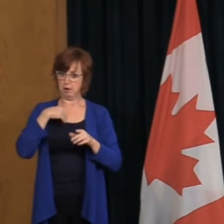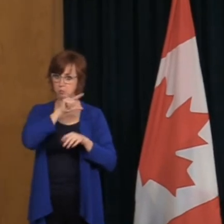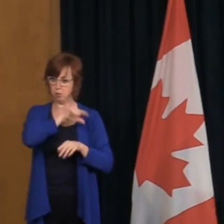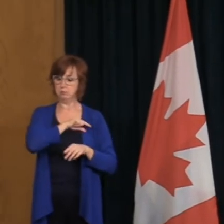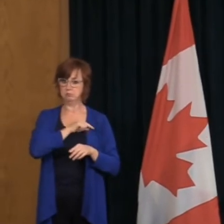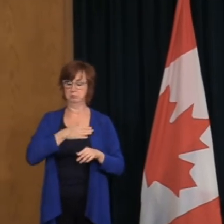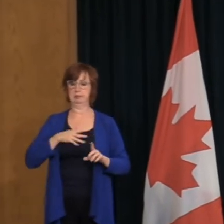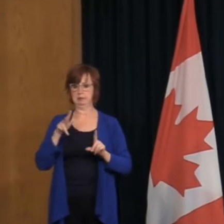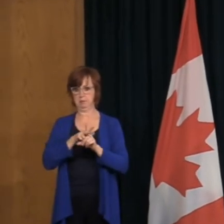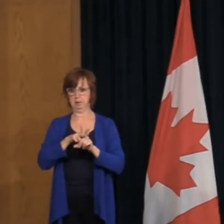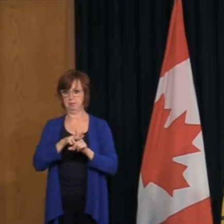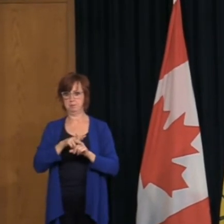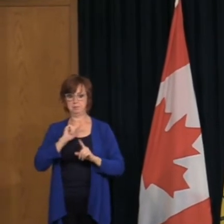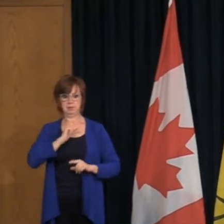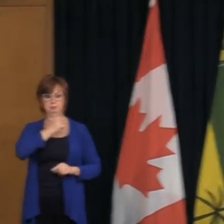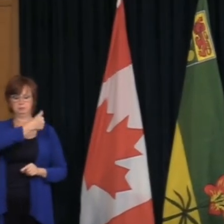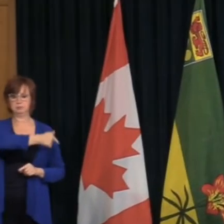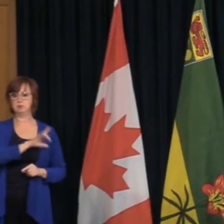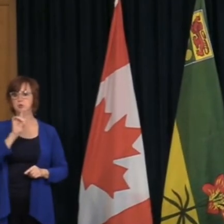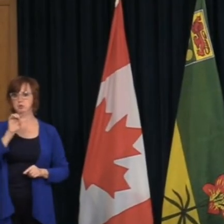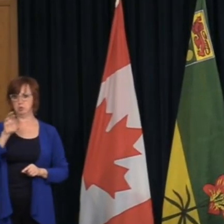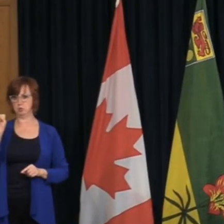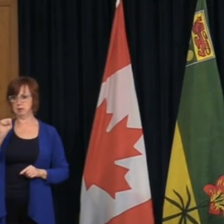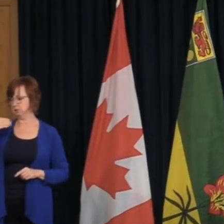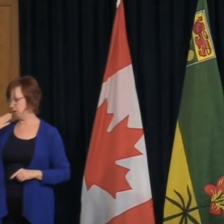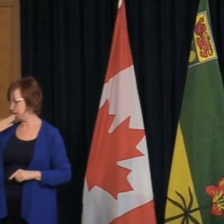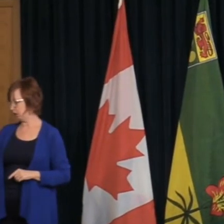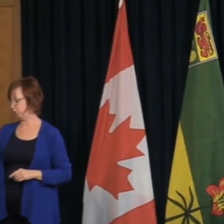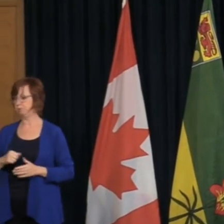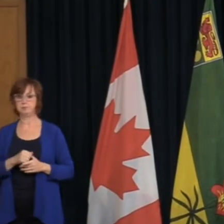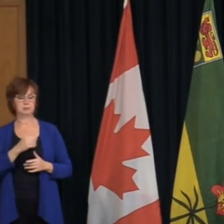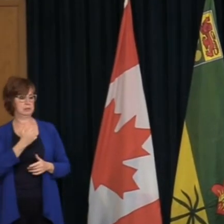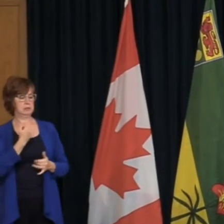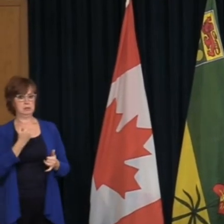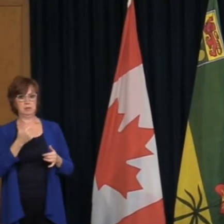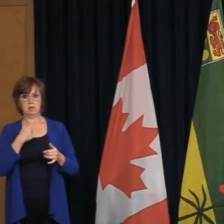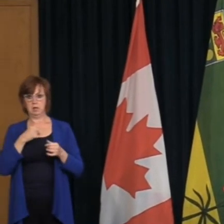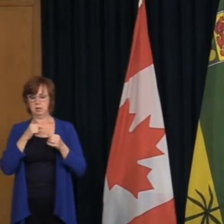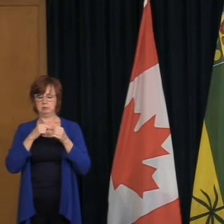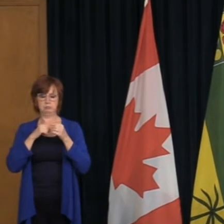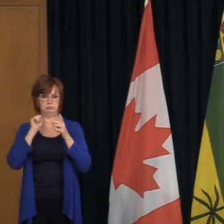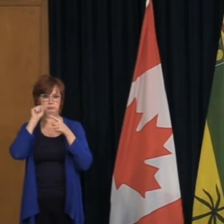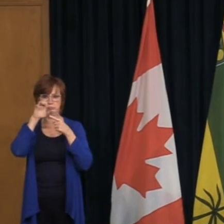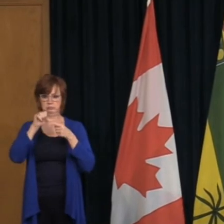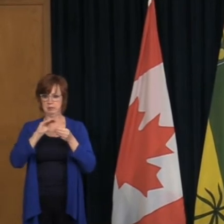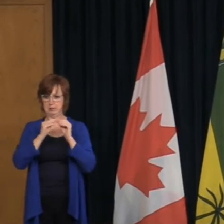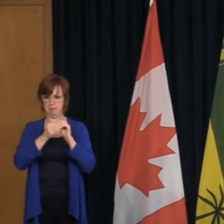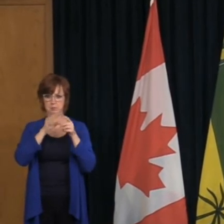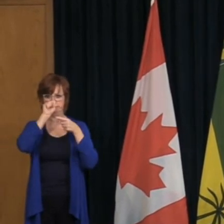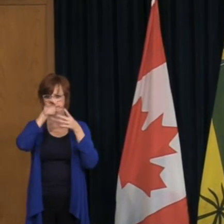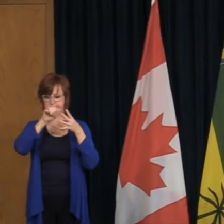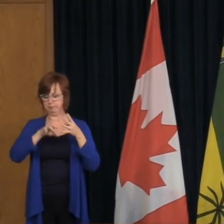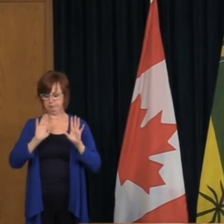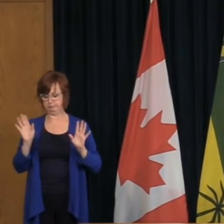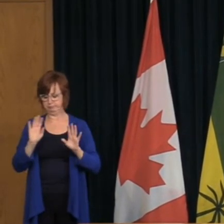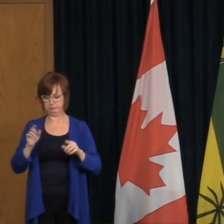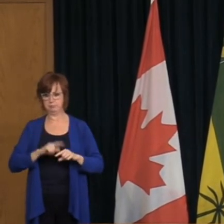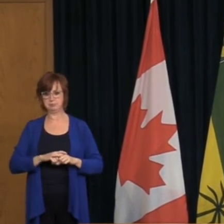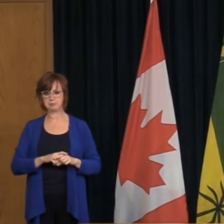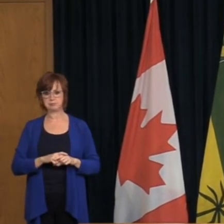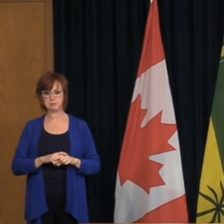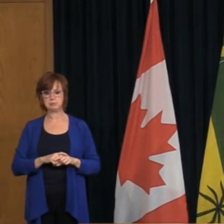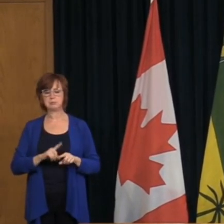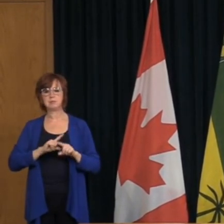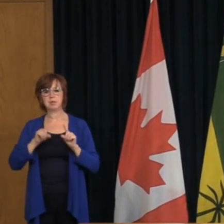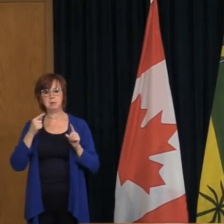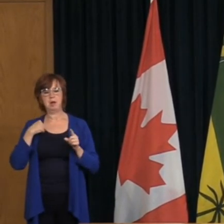comments. Thank you, Premier. So I won't go over the case counts, but they're in the news release and the Premier spoke